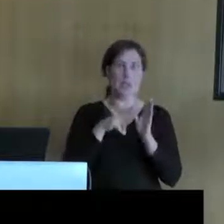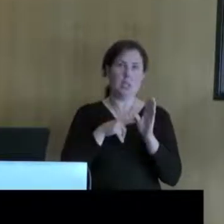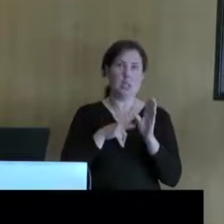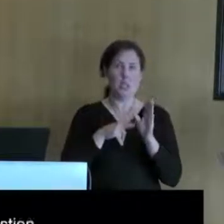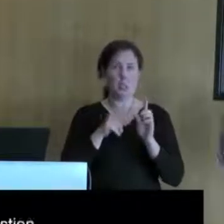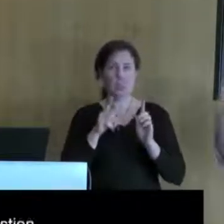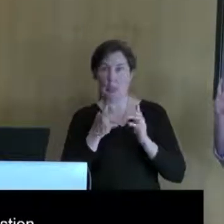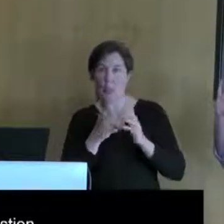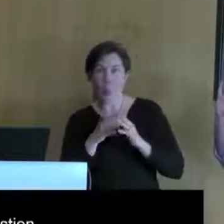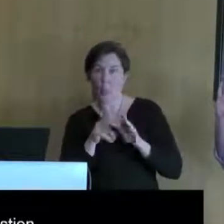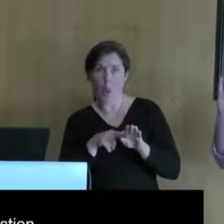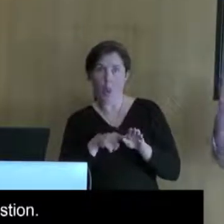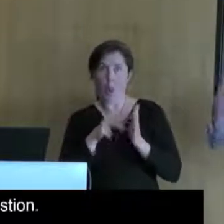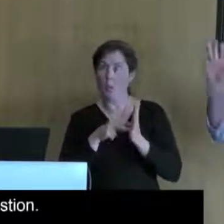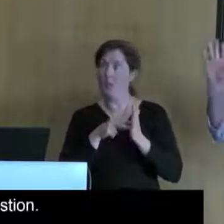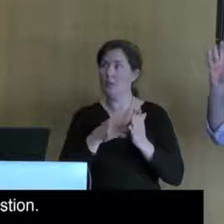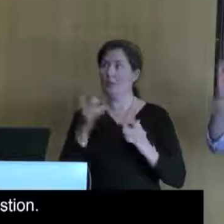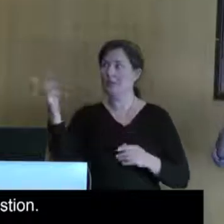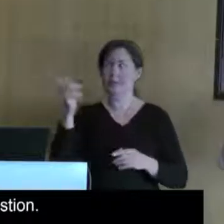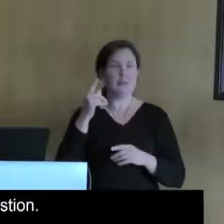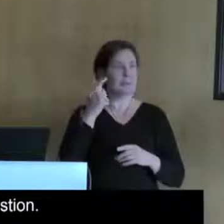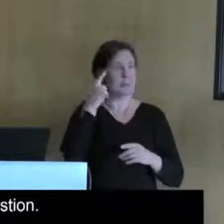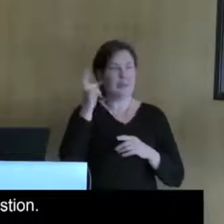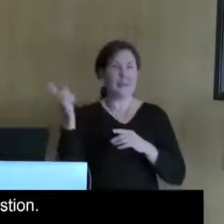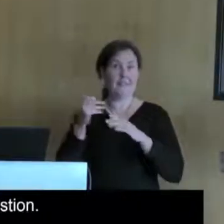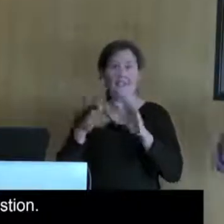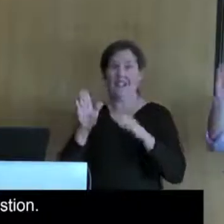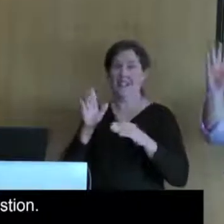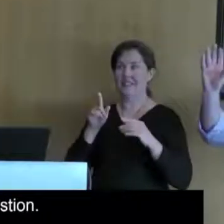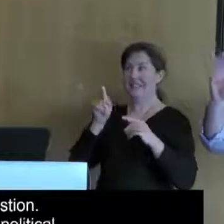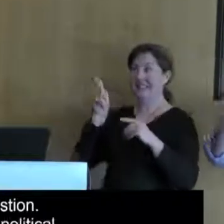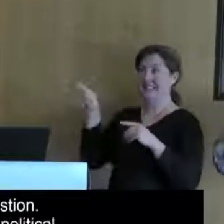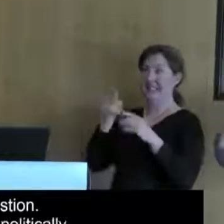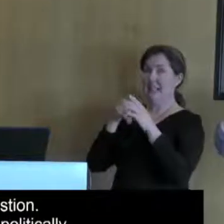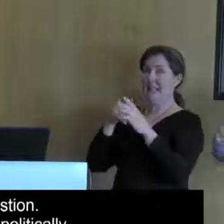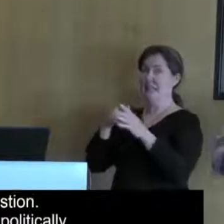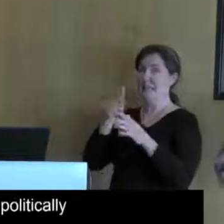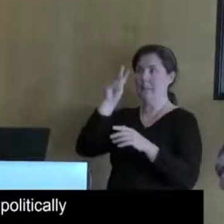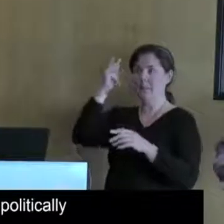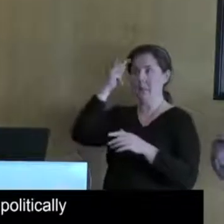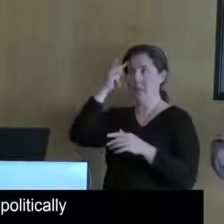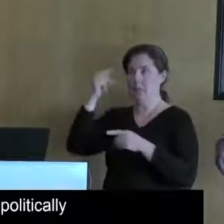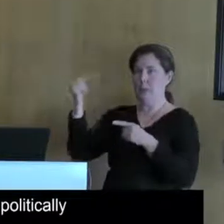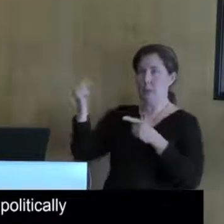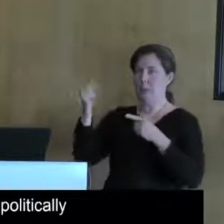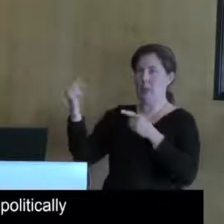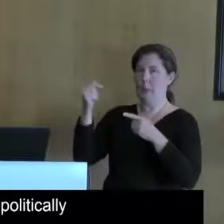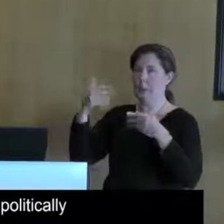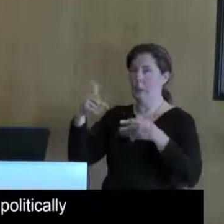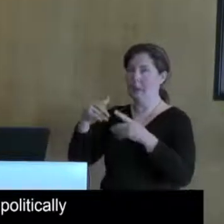register bring, you know, any changes to the waiting list, or will it be the same thing?